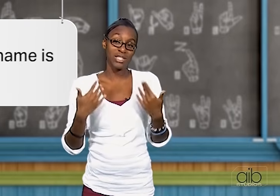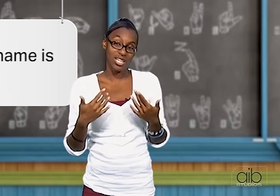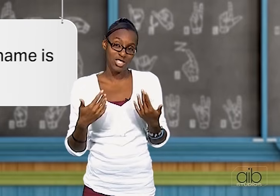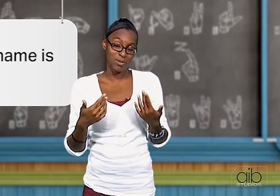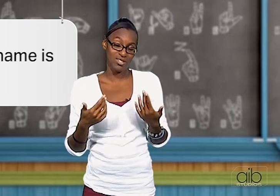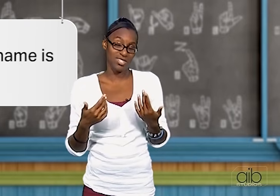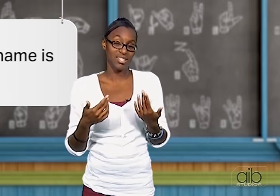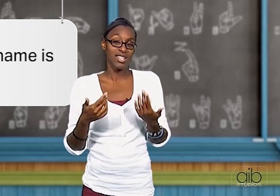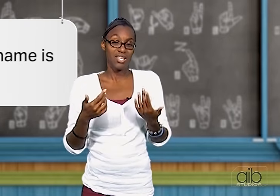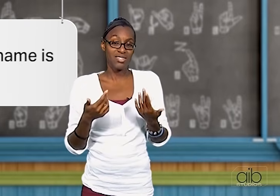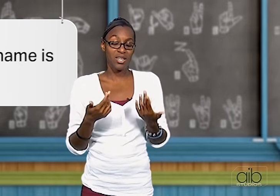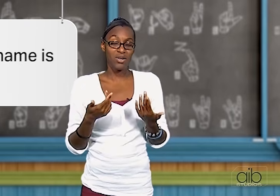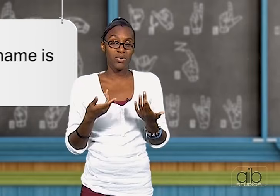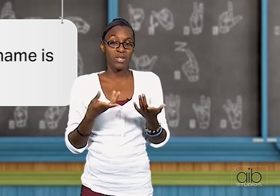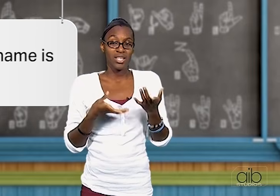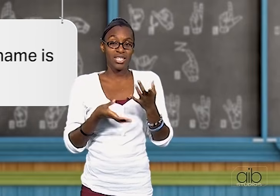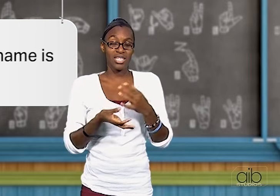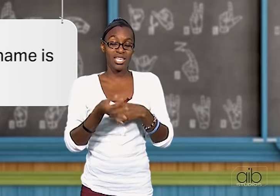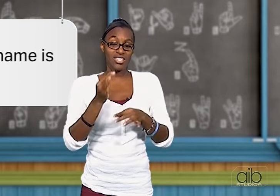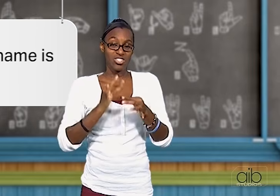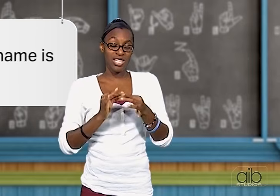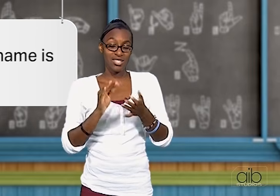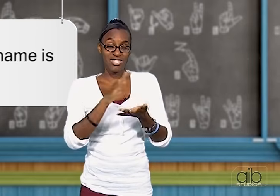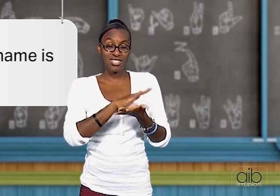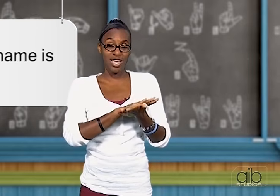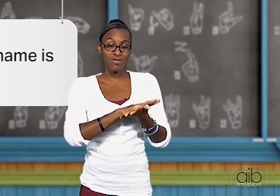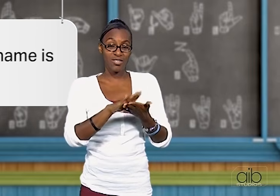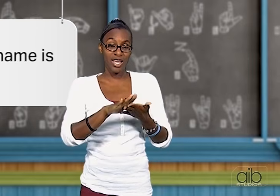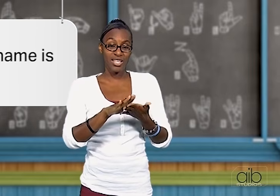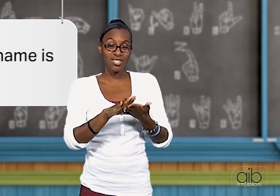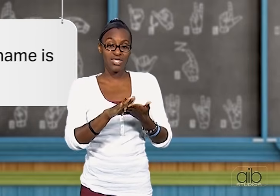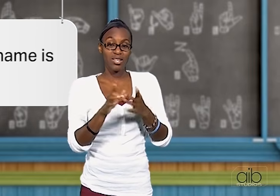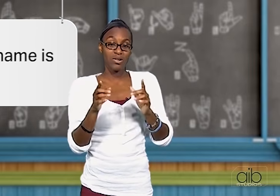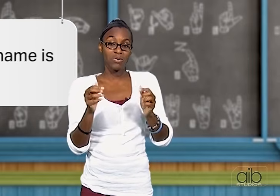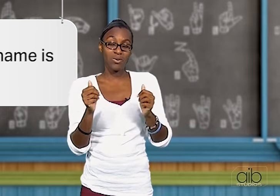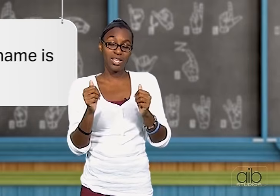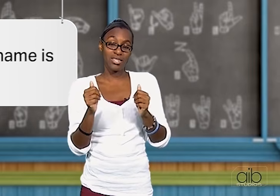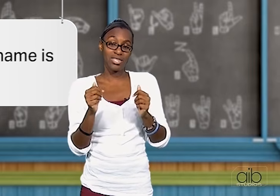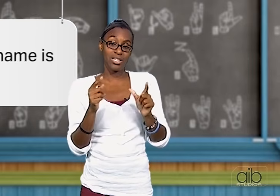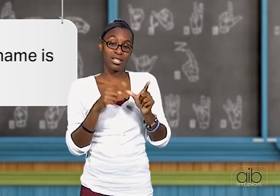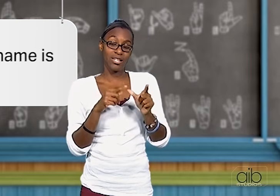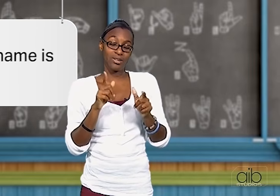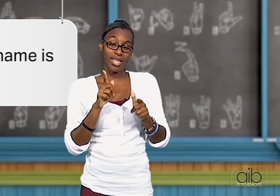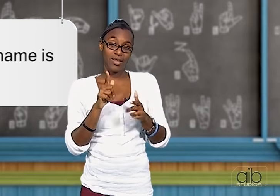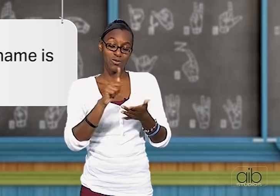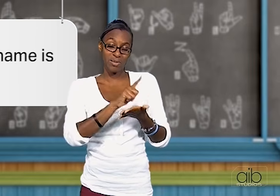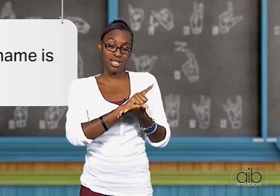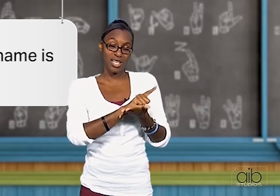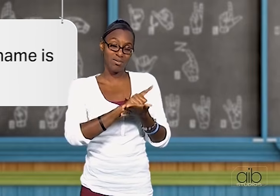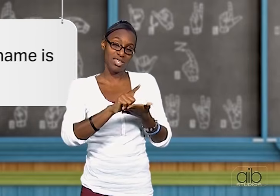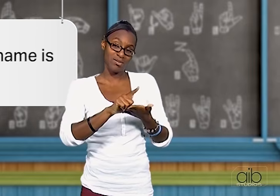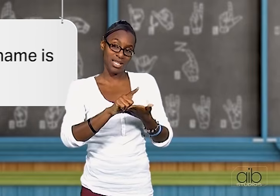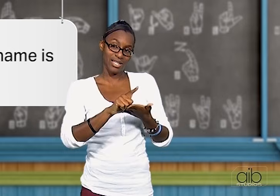nice person. So he exchanged the sign for nice with the letter L for my name and made it like